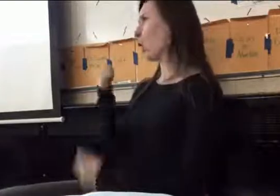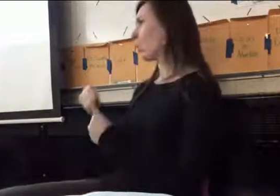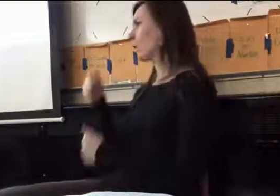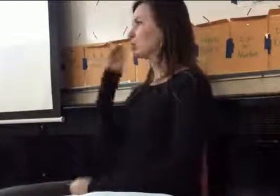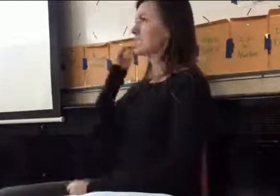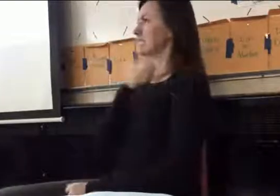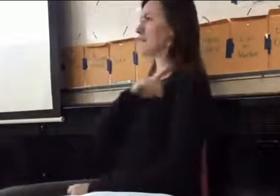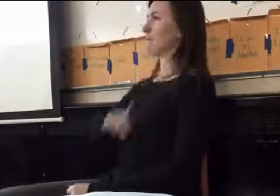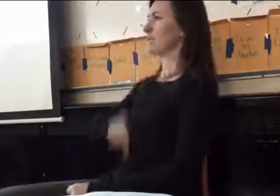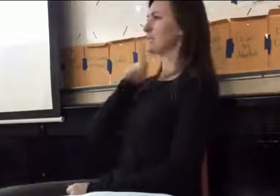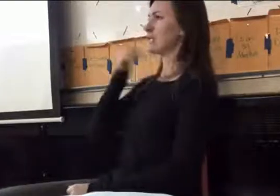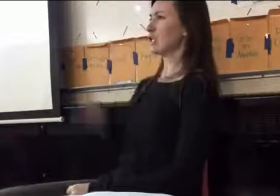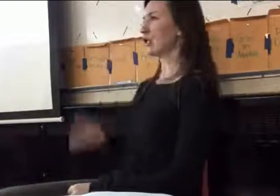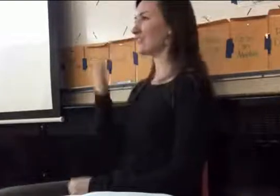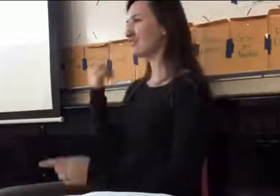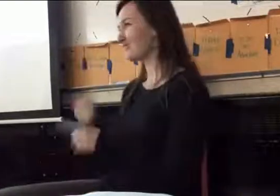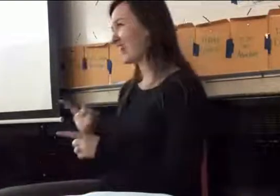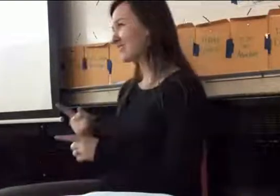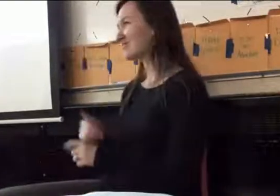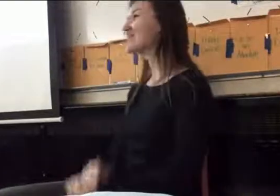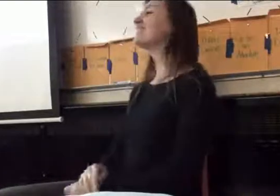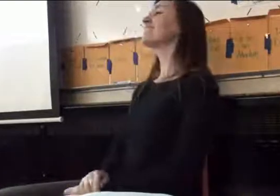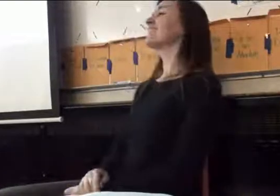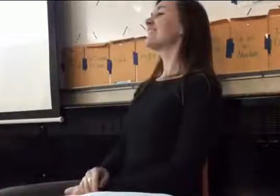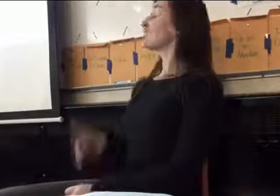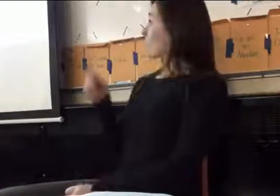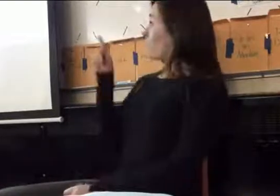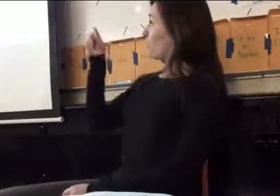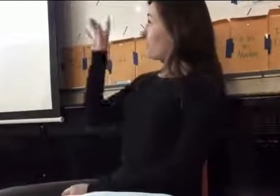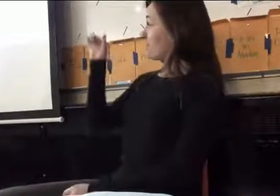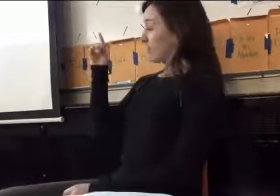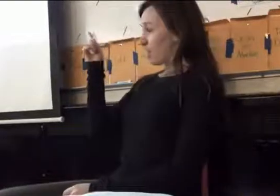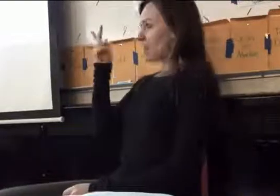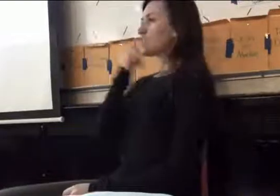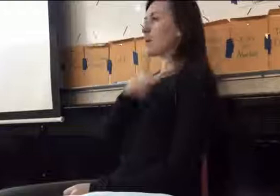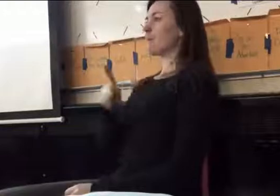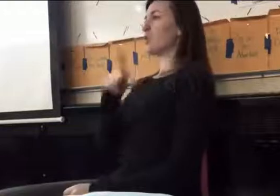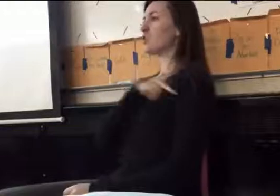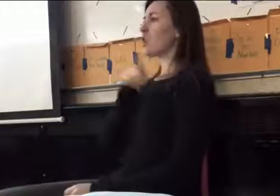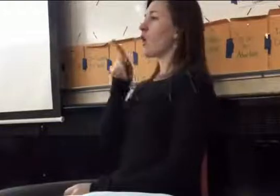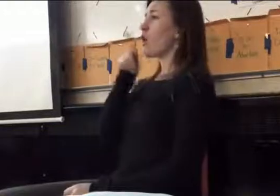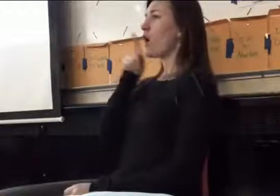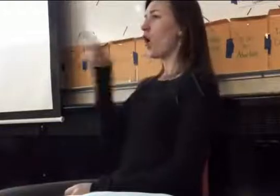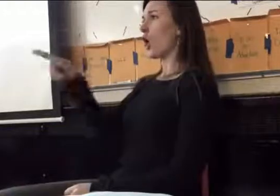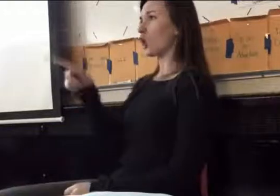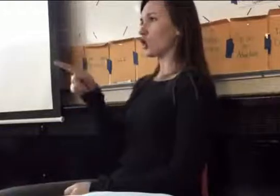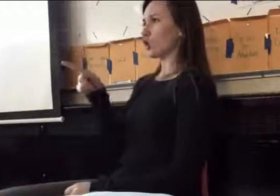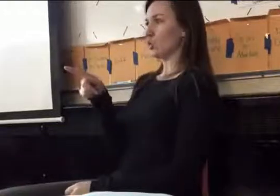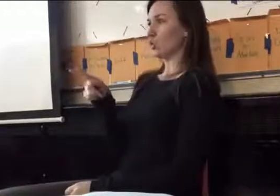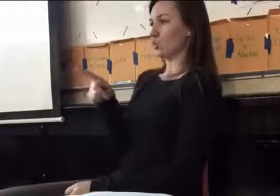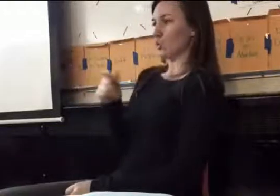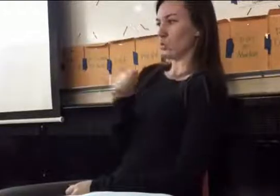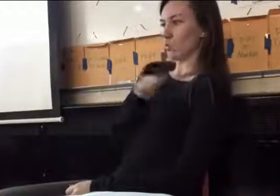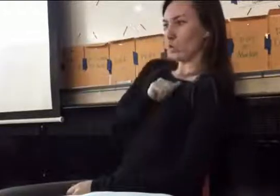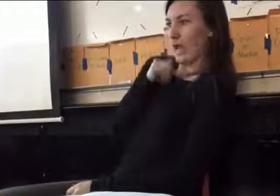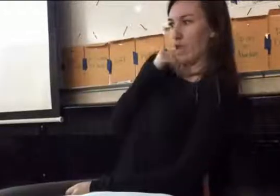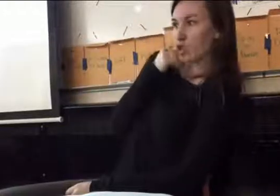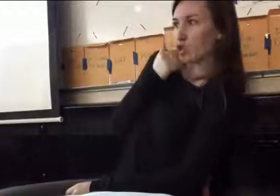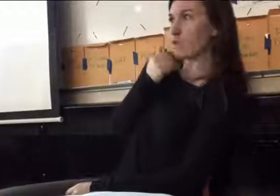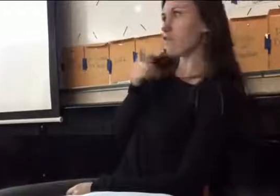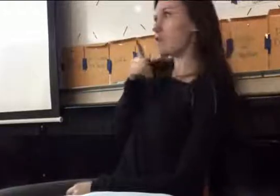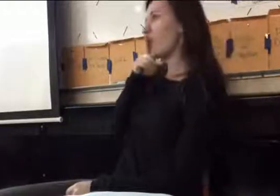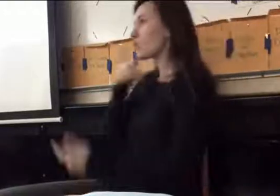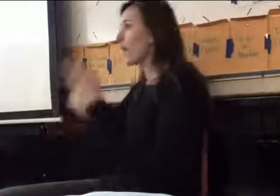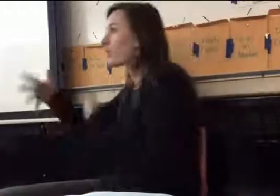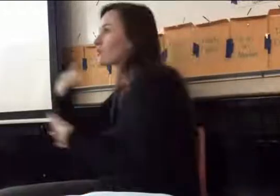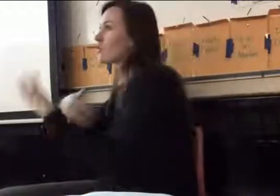right? So in these ones, this is the personality. Are you extroverted, introverted? What's your big 5 personality or whatever,